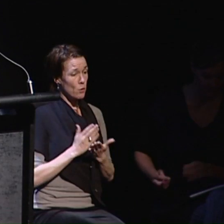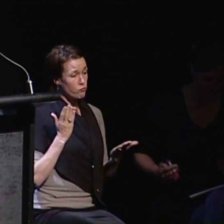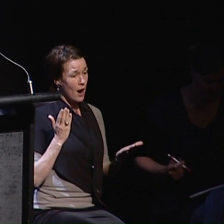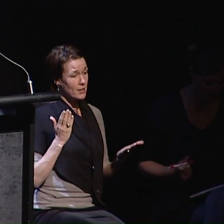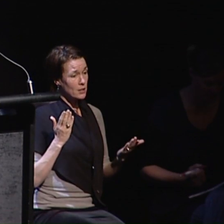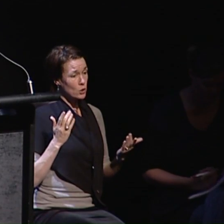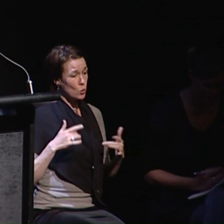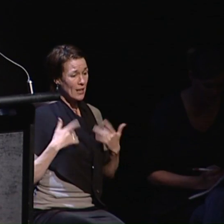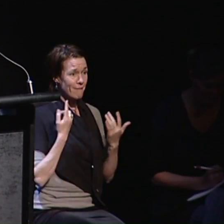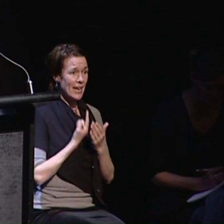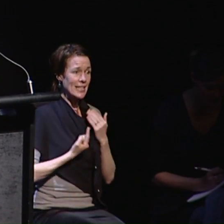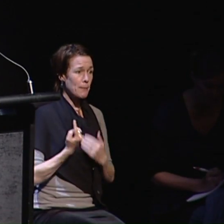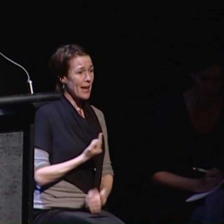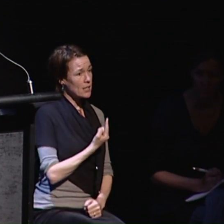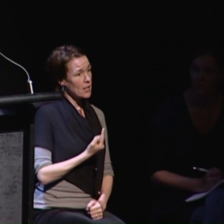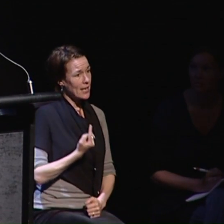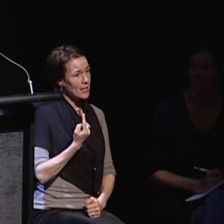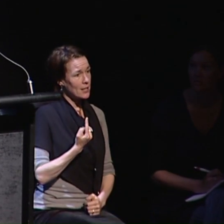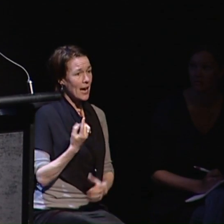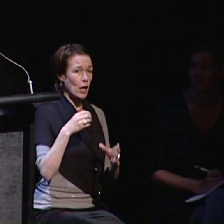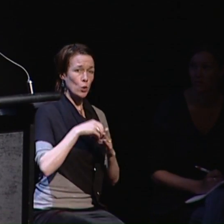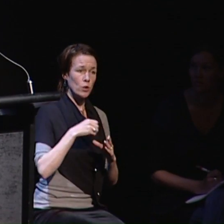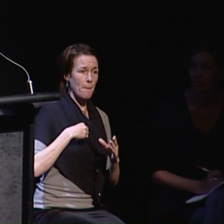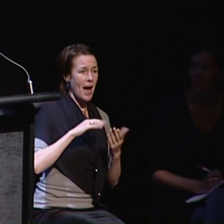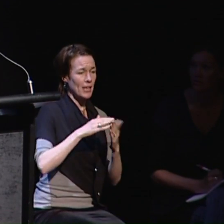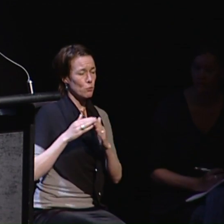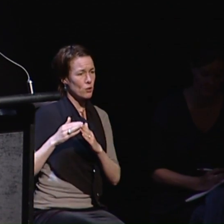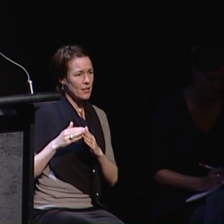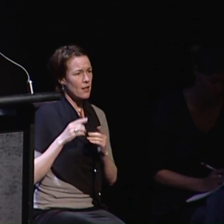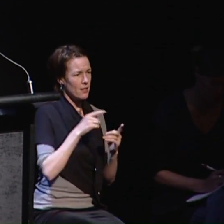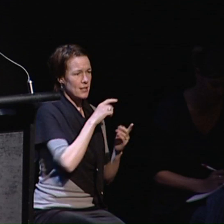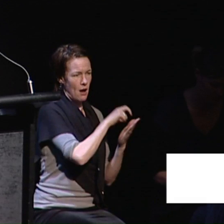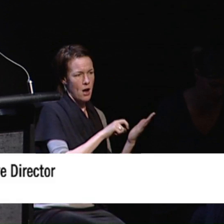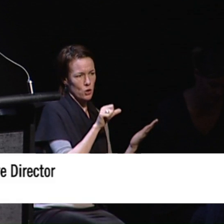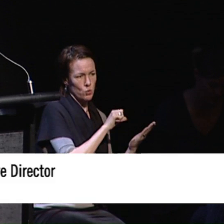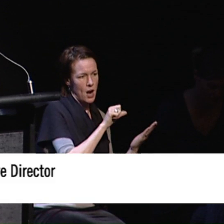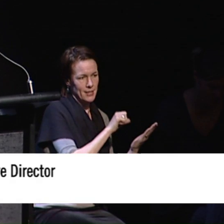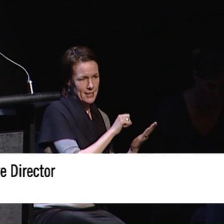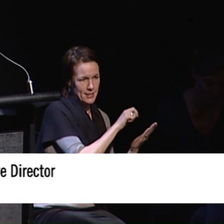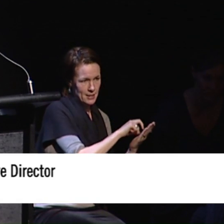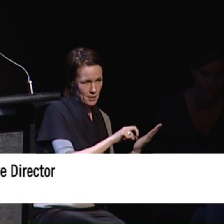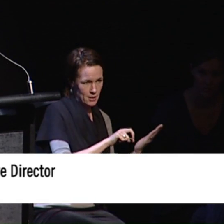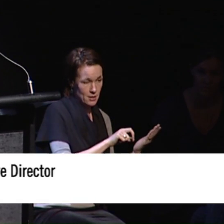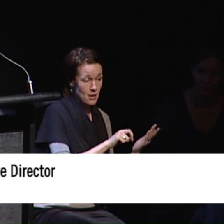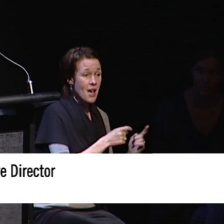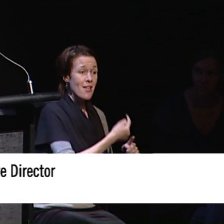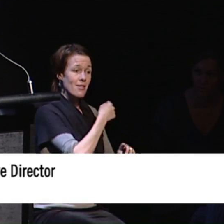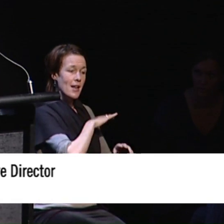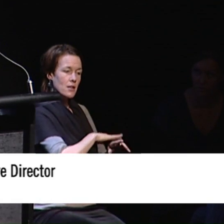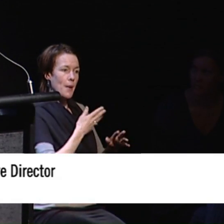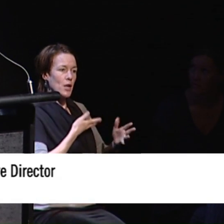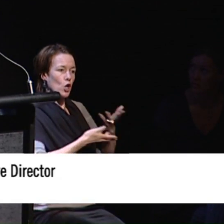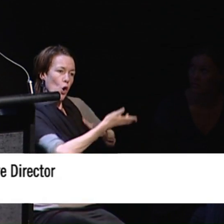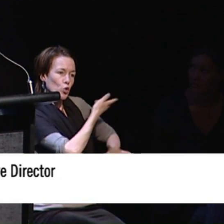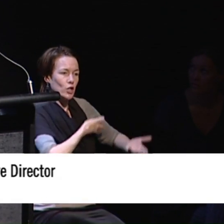the right to live independently and be included in the community is Article 19 of the Convention. During the negotiations of the